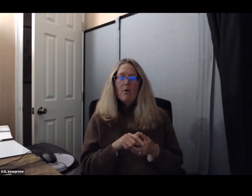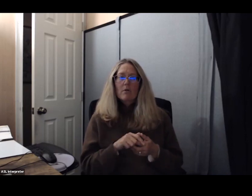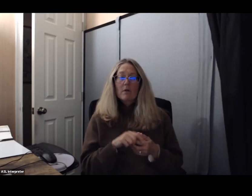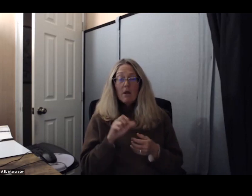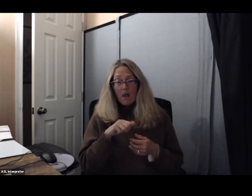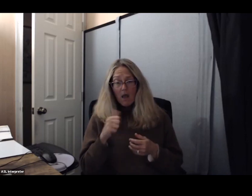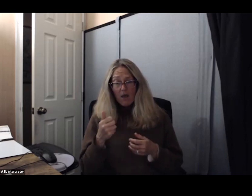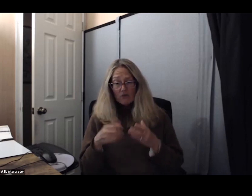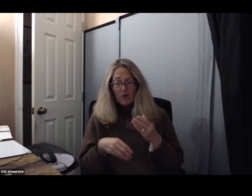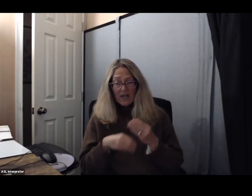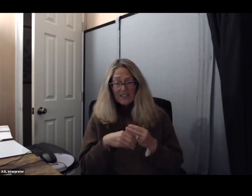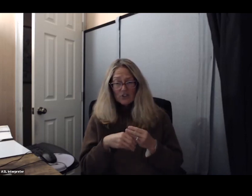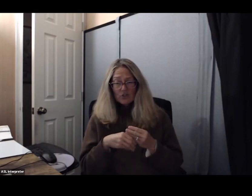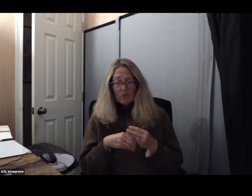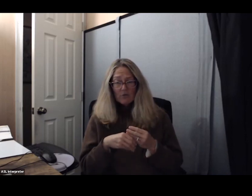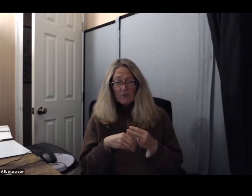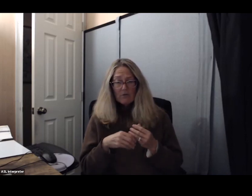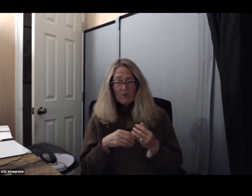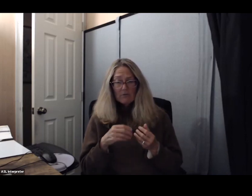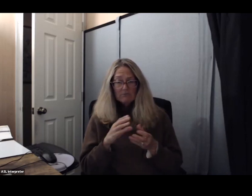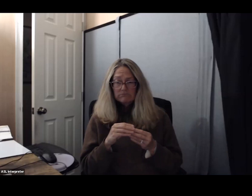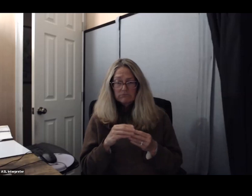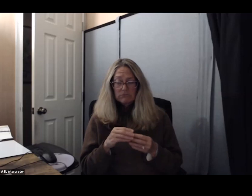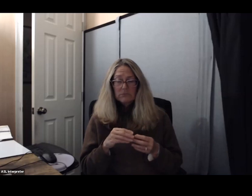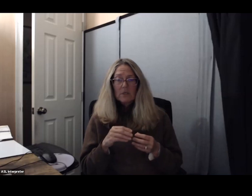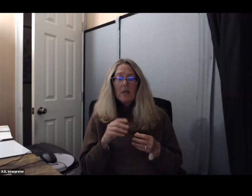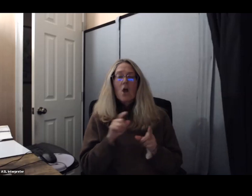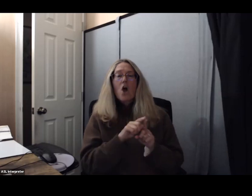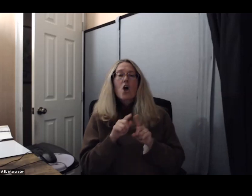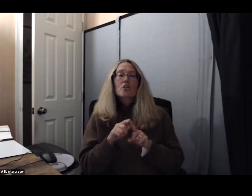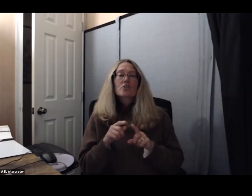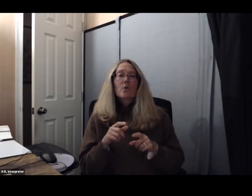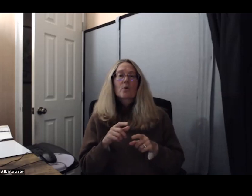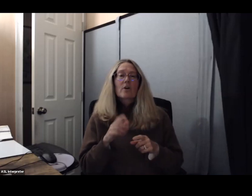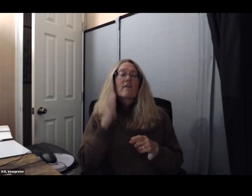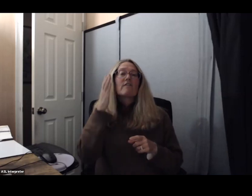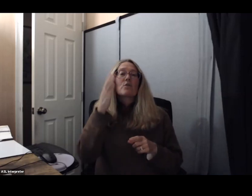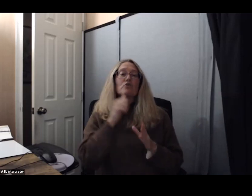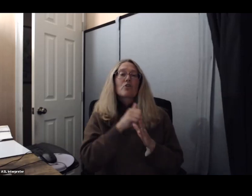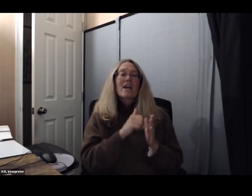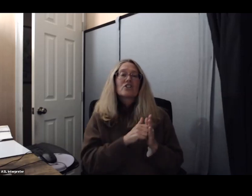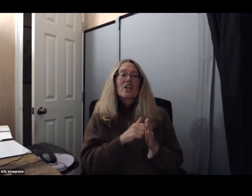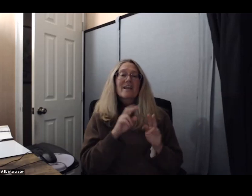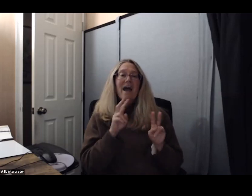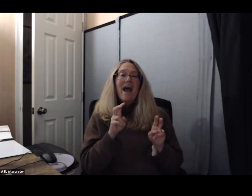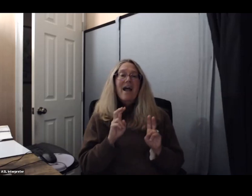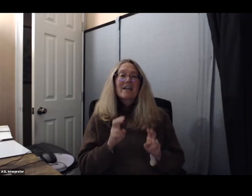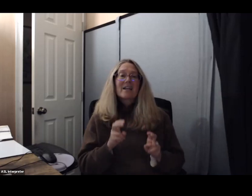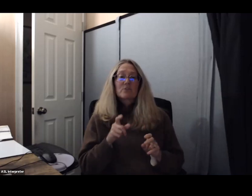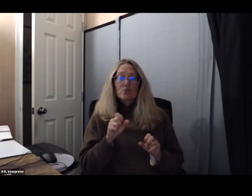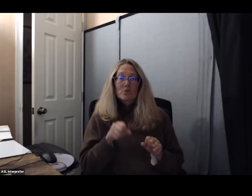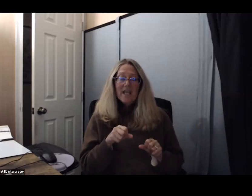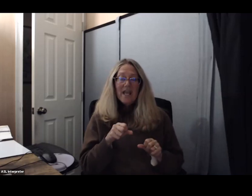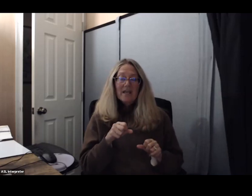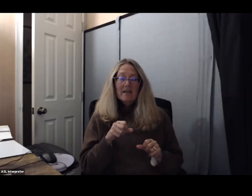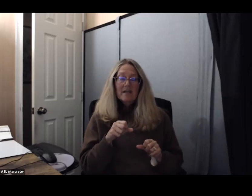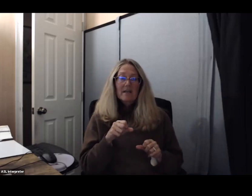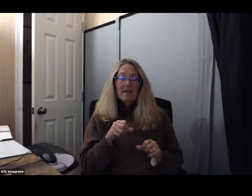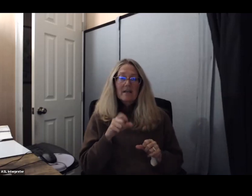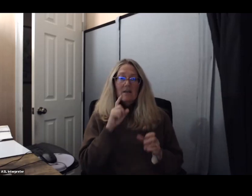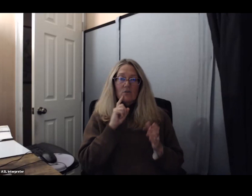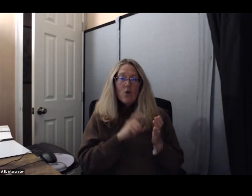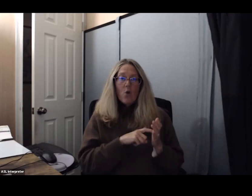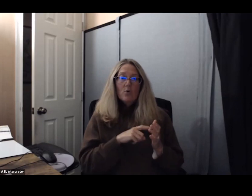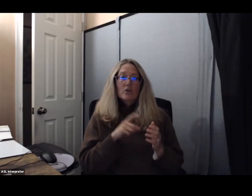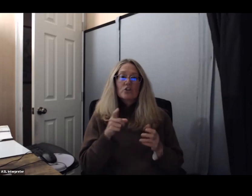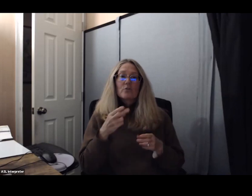Any other additional coming board members? Okay. And then also future agenda items that you can also note there on where we're looking at